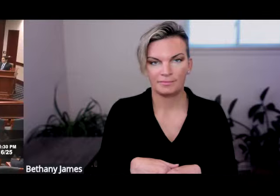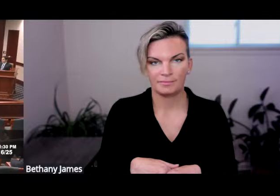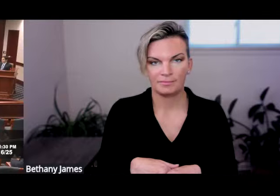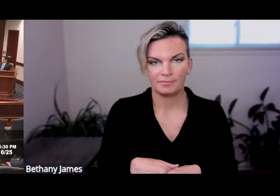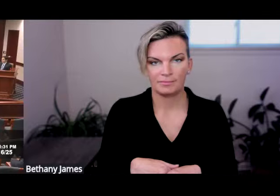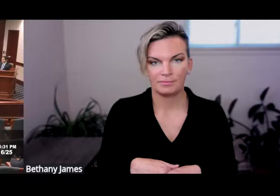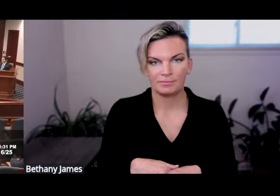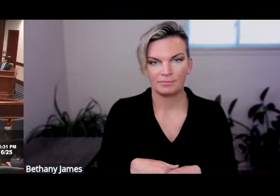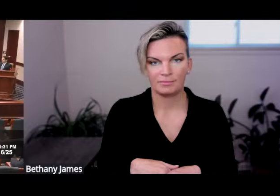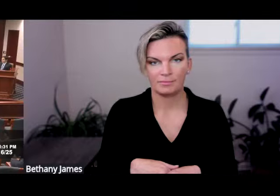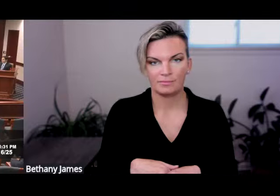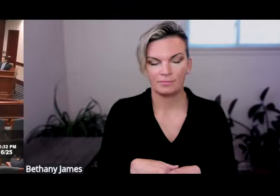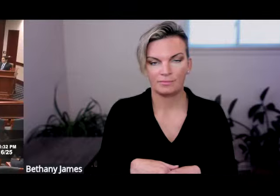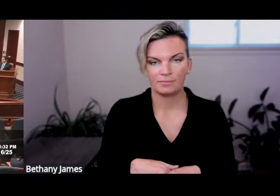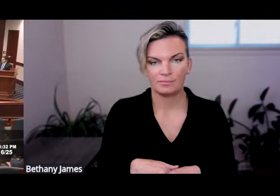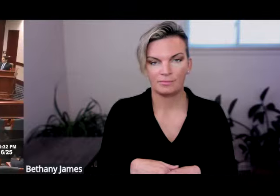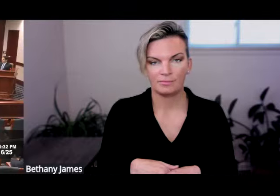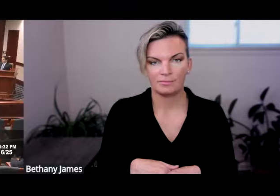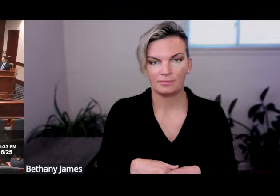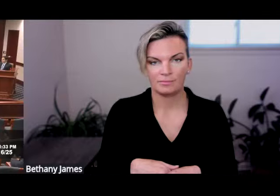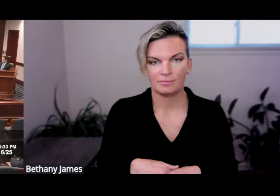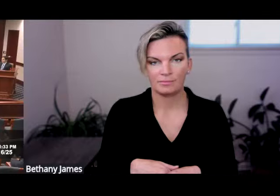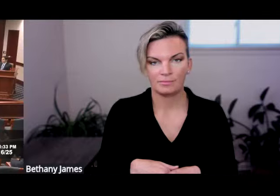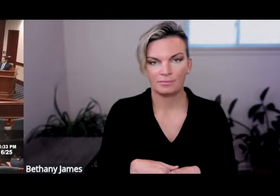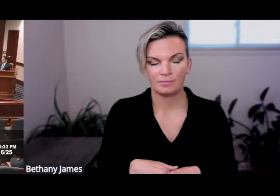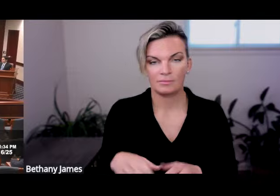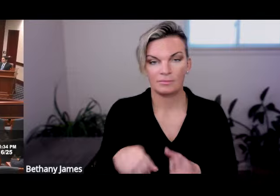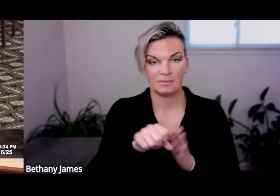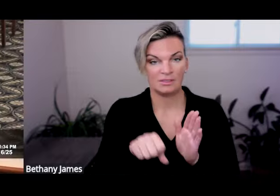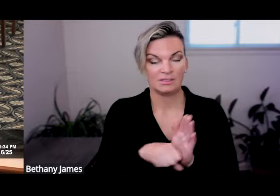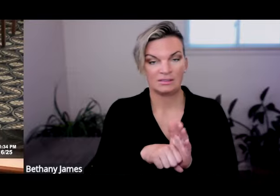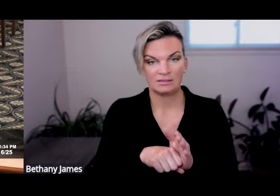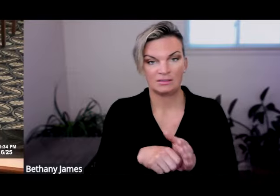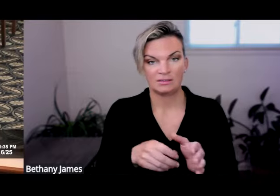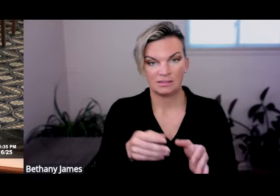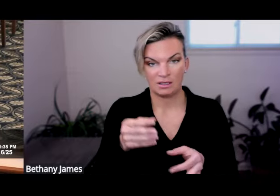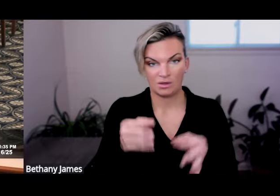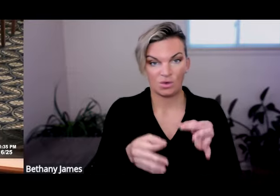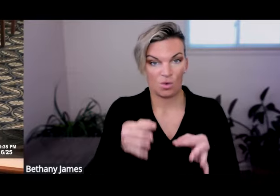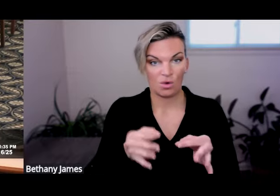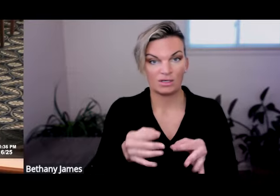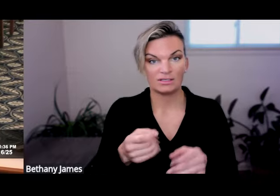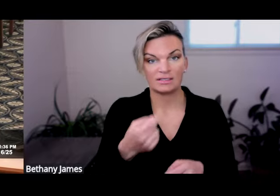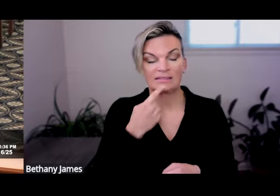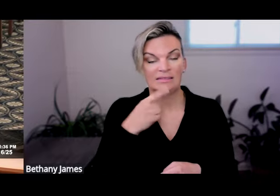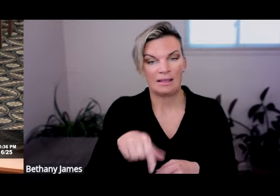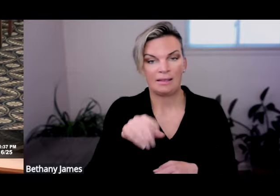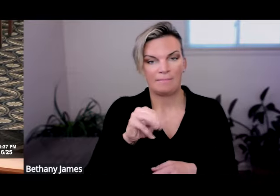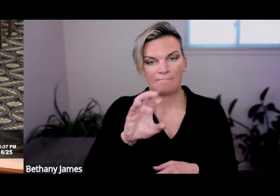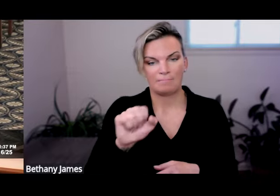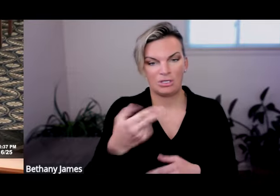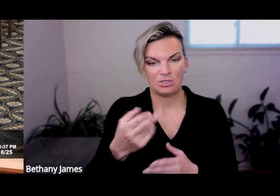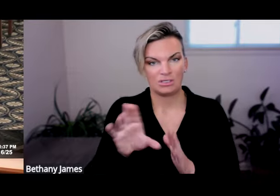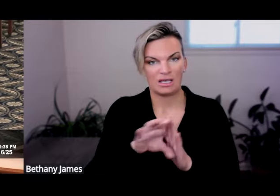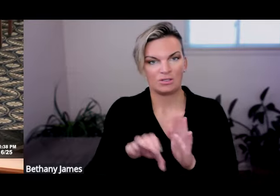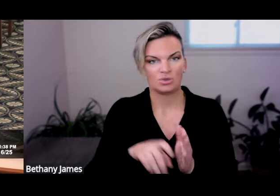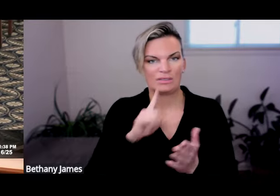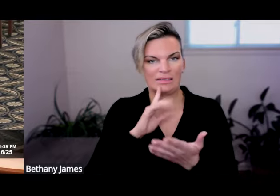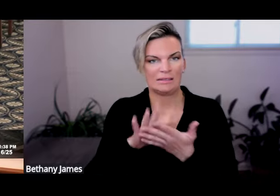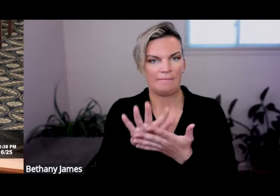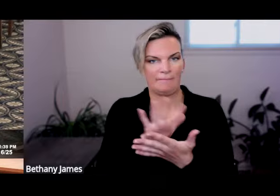Other state courts have interpreted the same language in Michigan's constitution as ambiguous when it says every U.S. citizen, and then